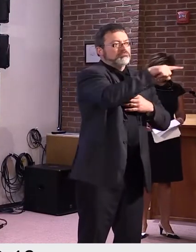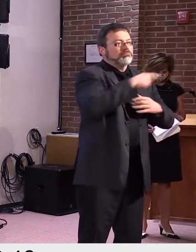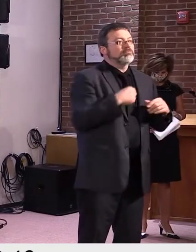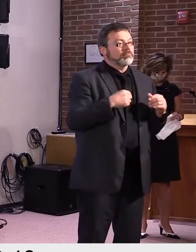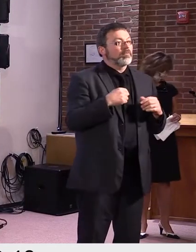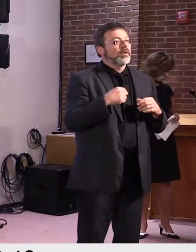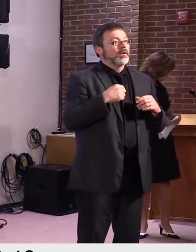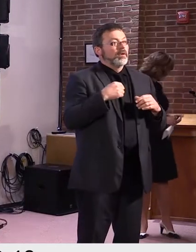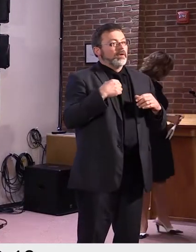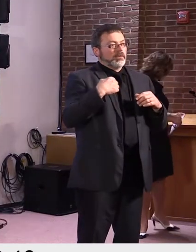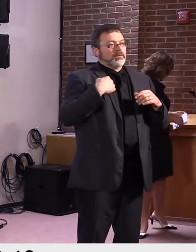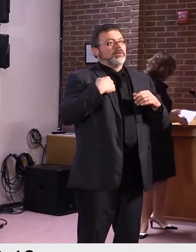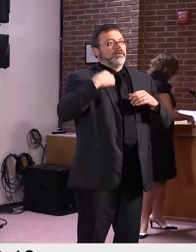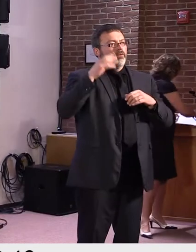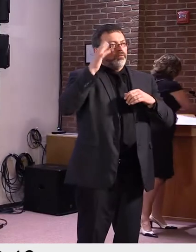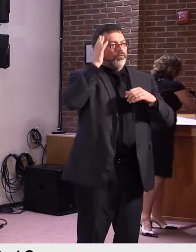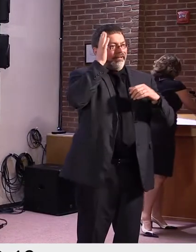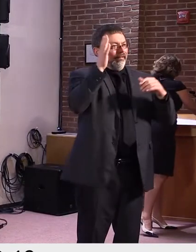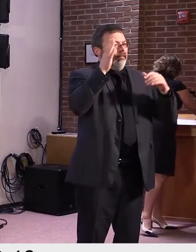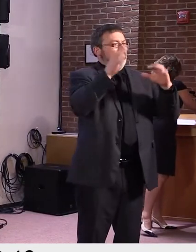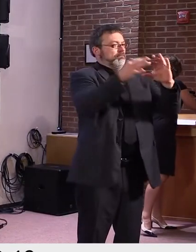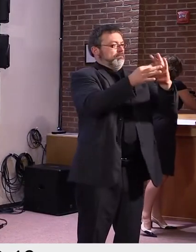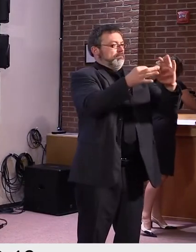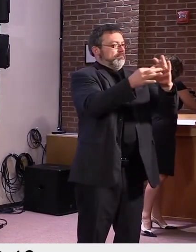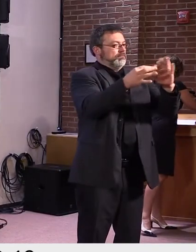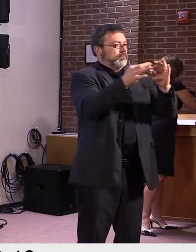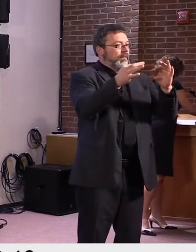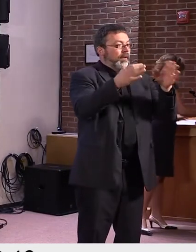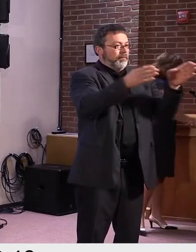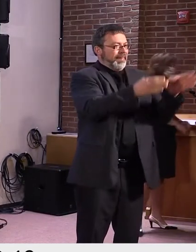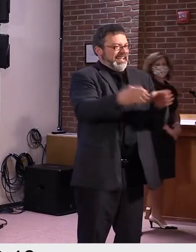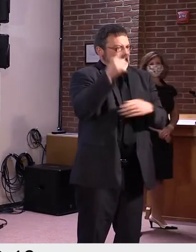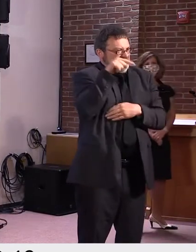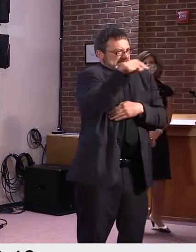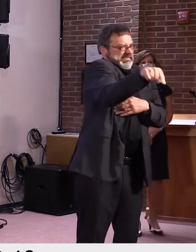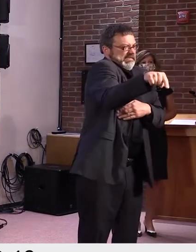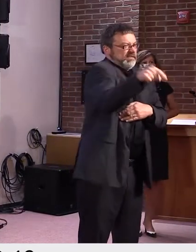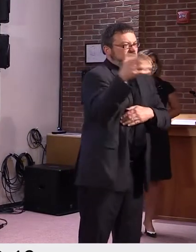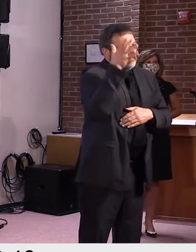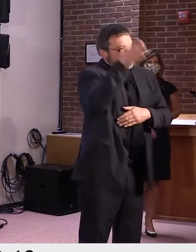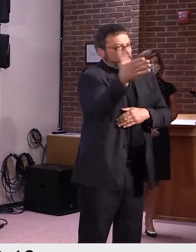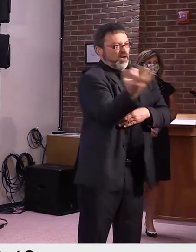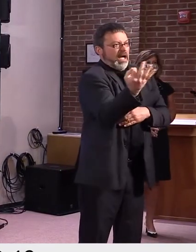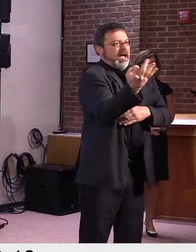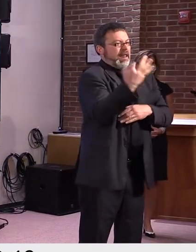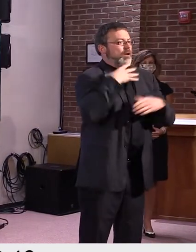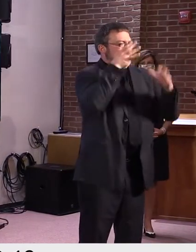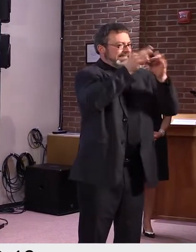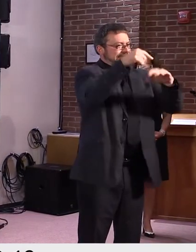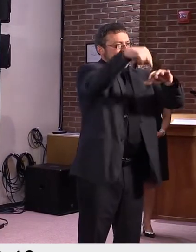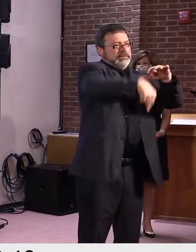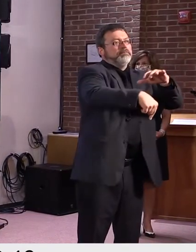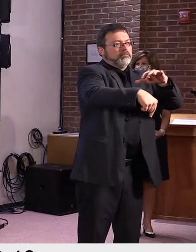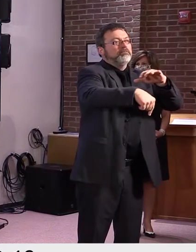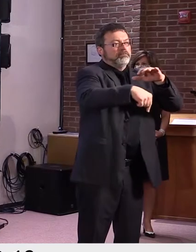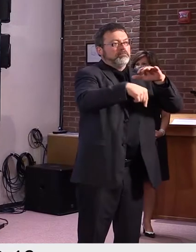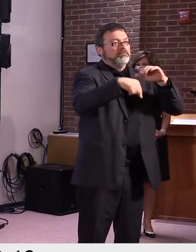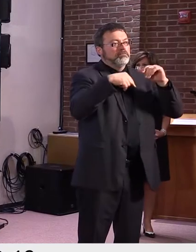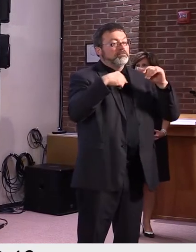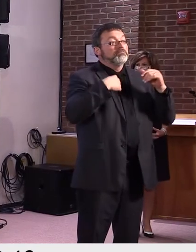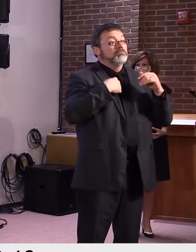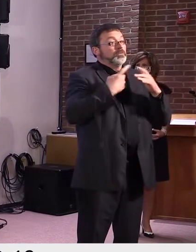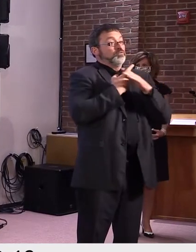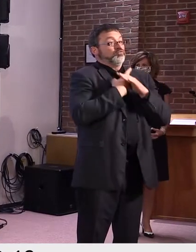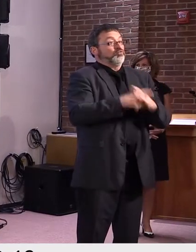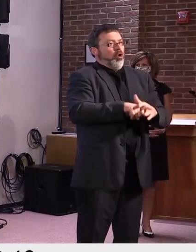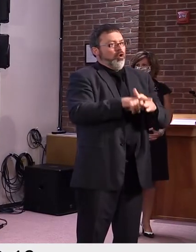we plan to announce on Friday. First, I've asked our state librarian, Jason Broughton, who is helping